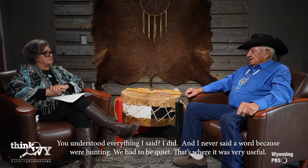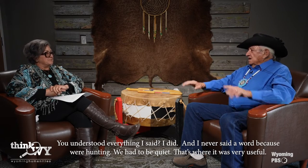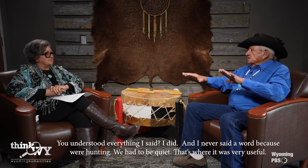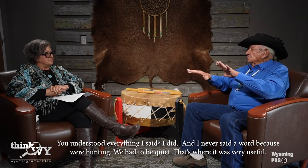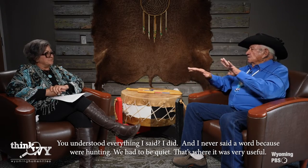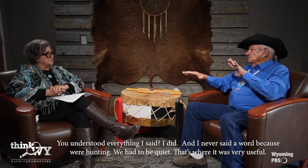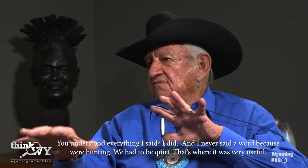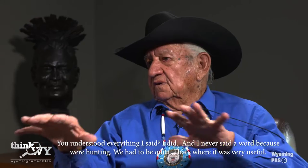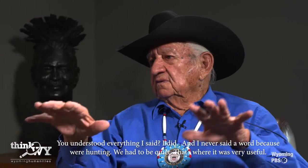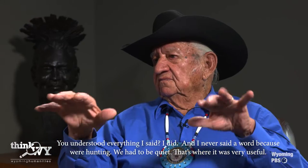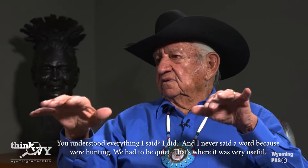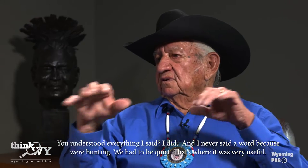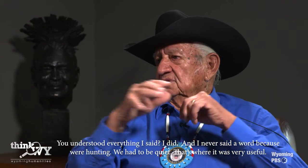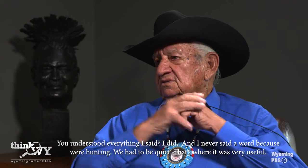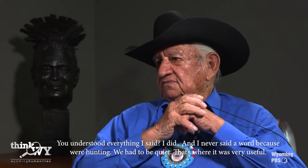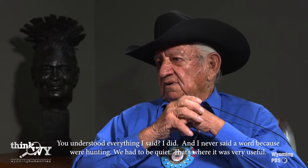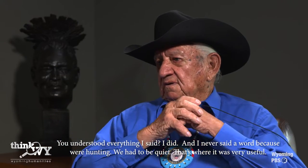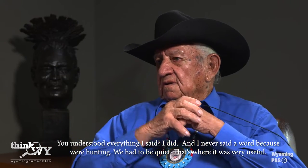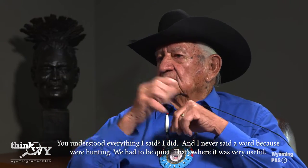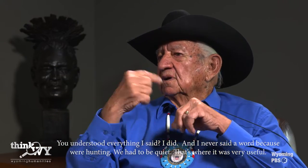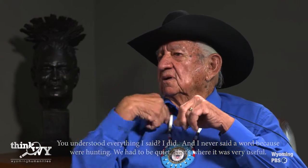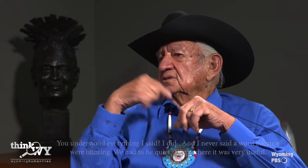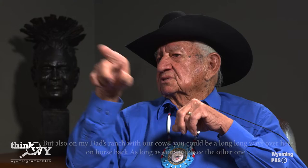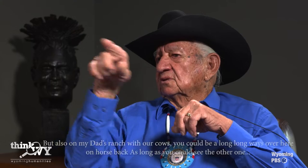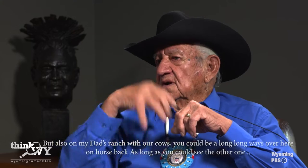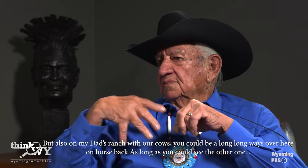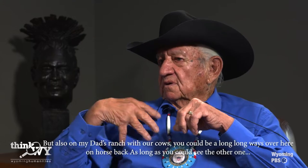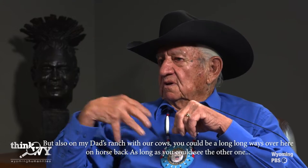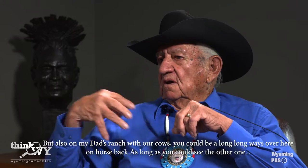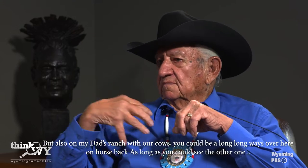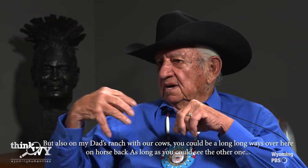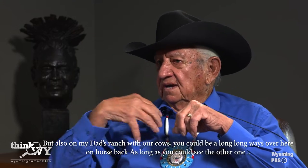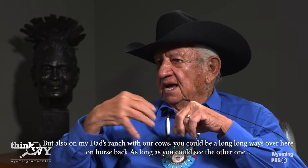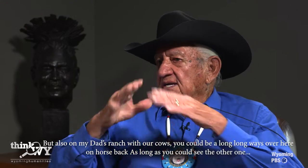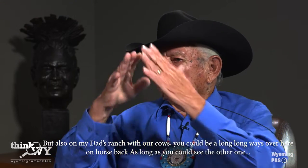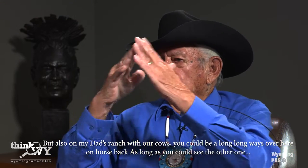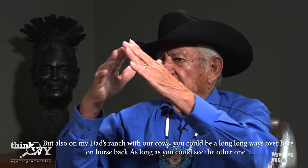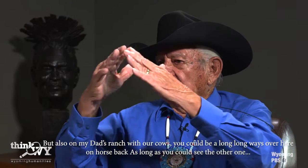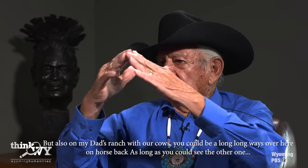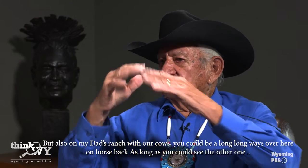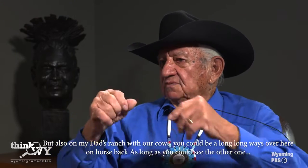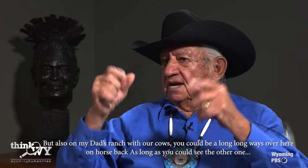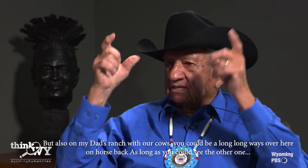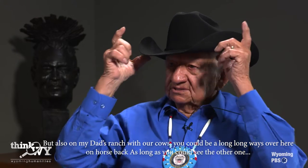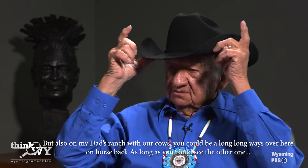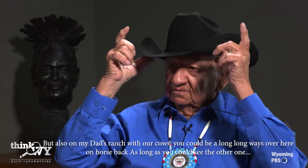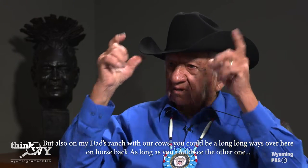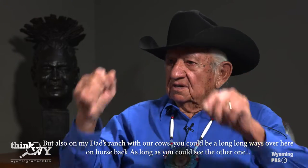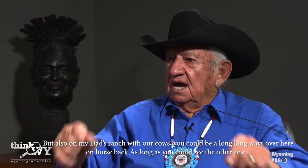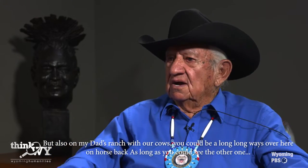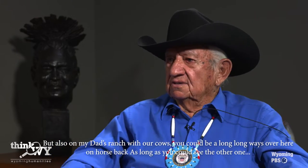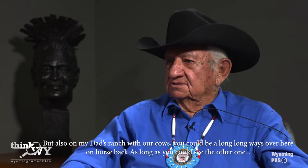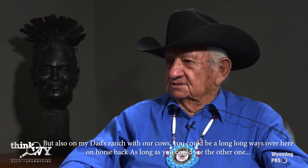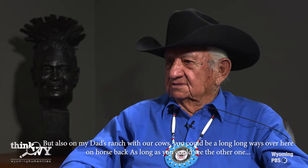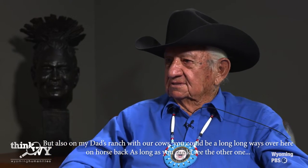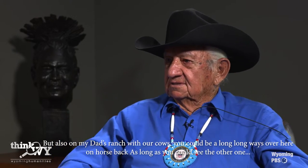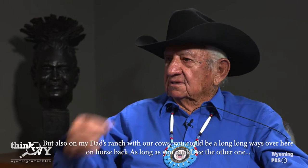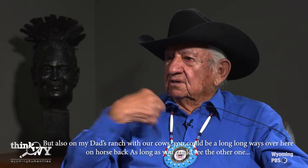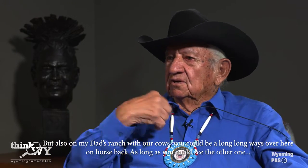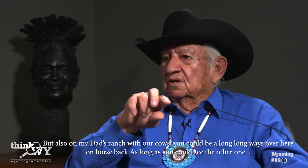that's where it was very, very useful. But also up there on my dad's ranch with our cows, you could be